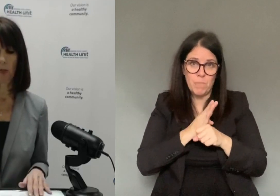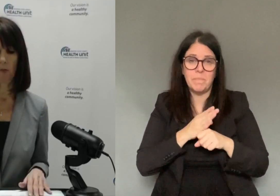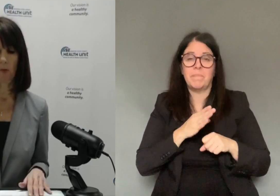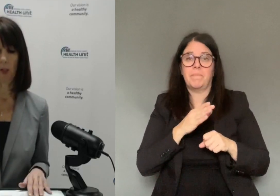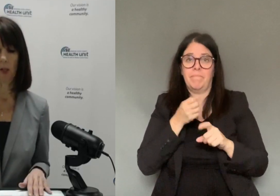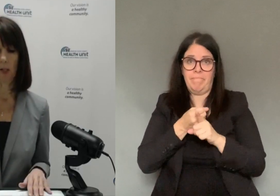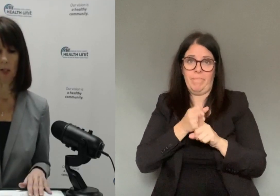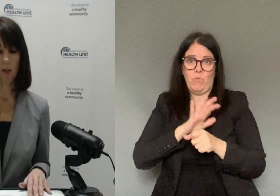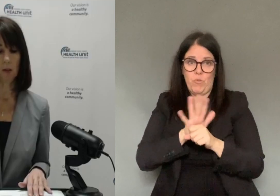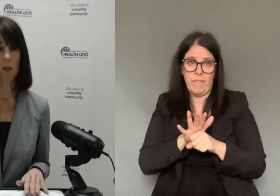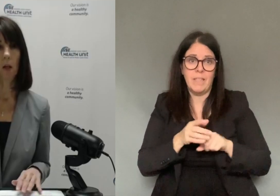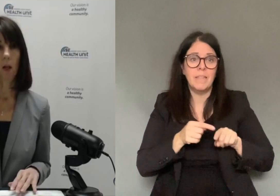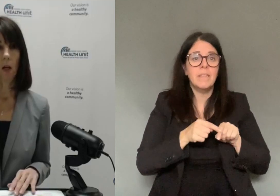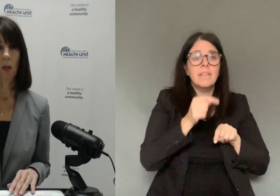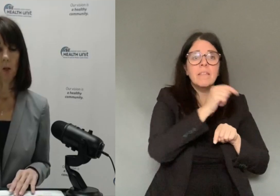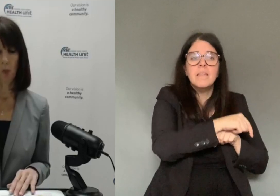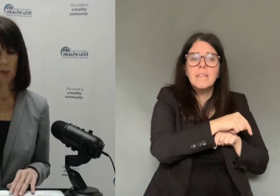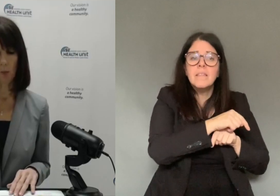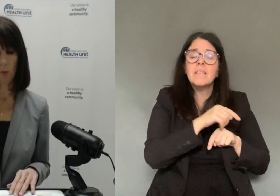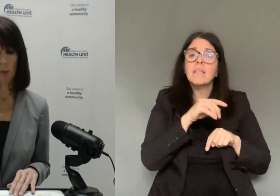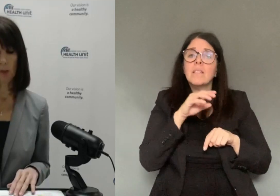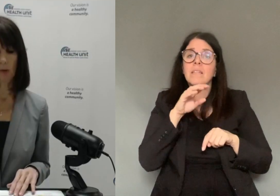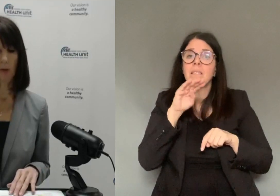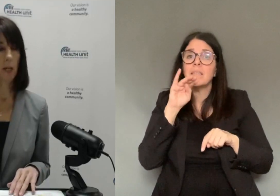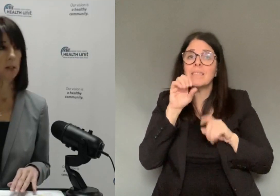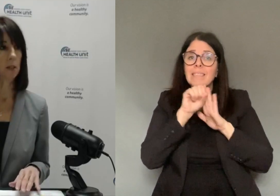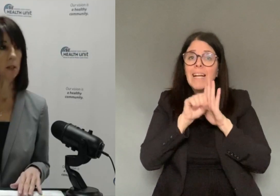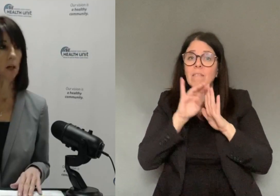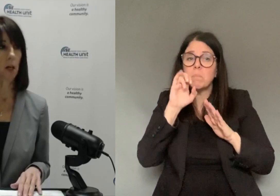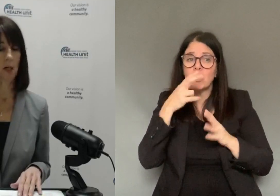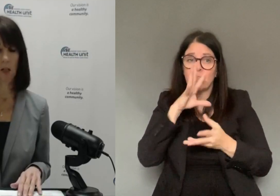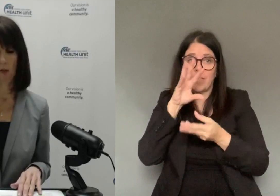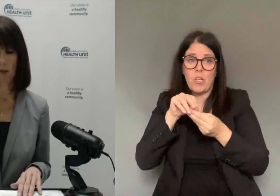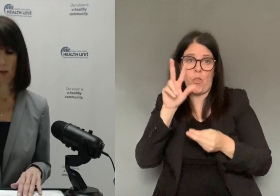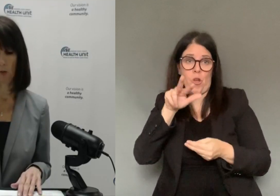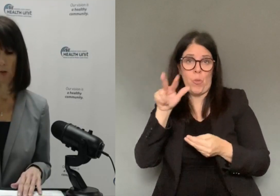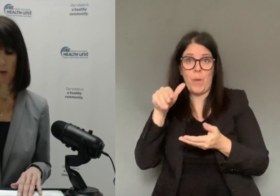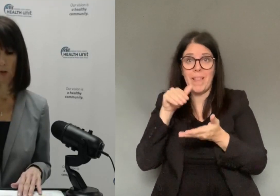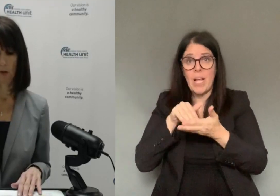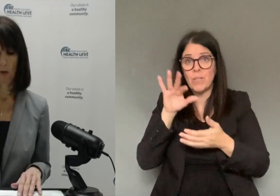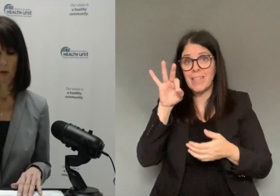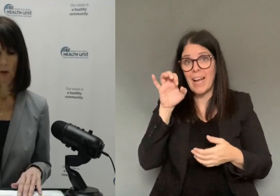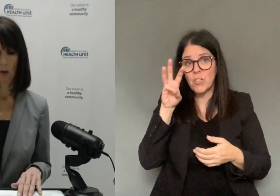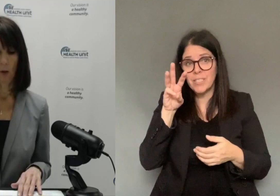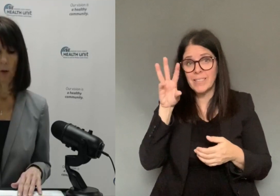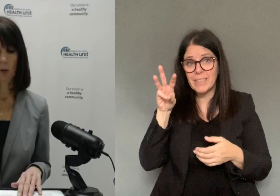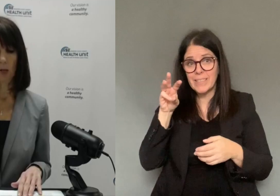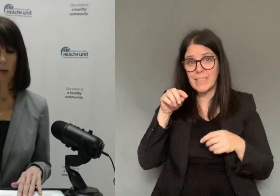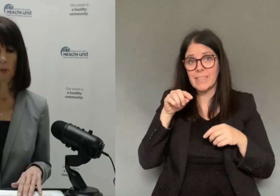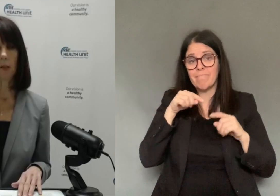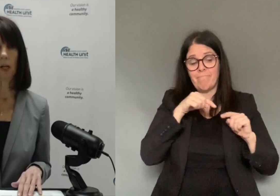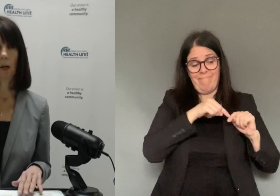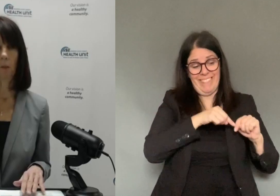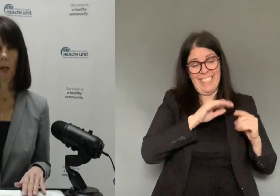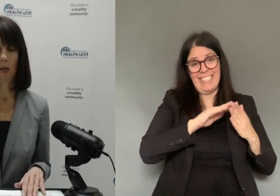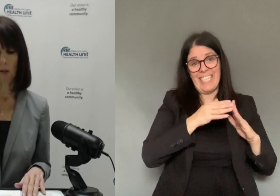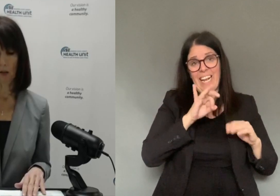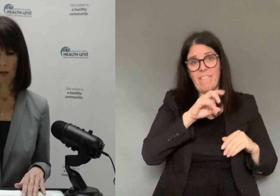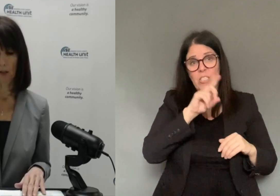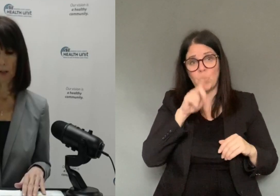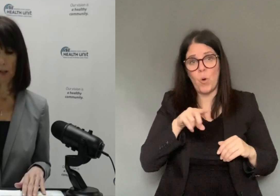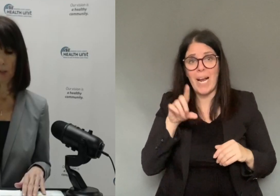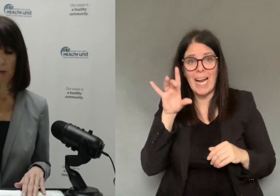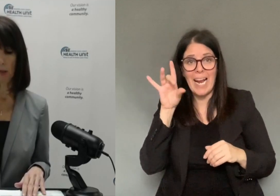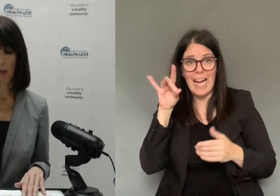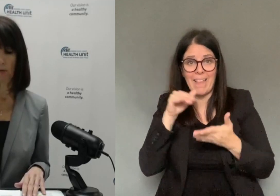50 and 59 years, and 23% of our cases are 80 years and older. 39% are male,